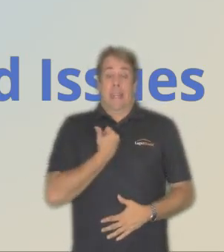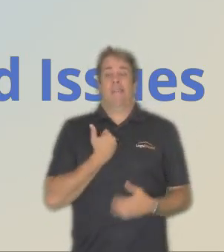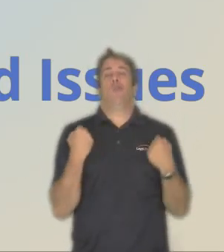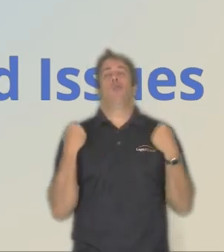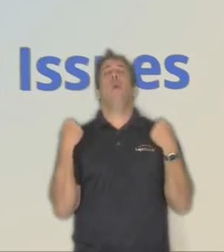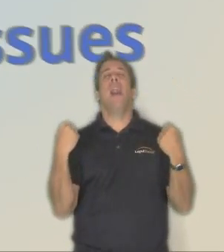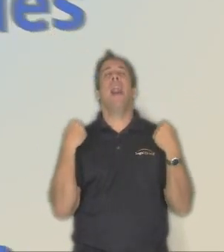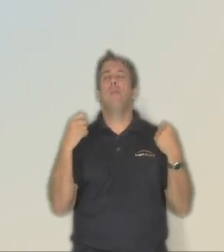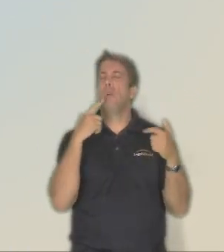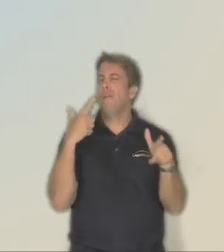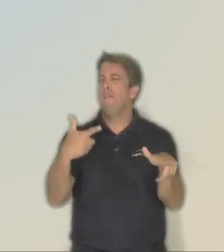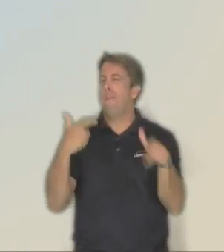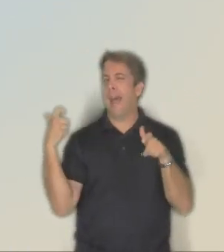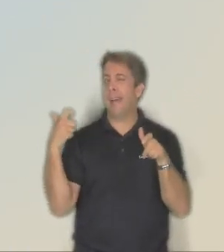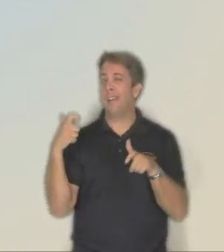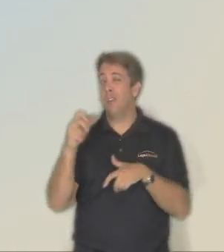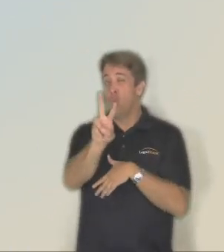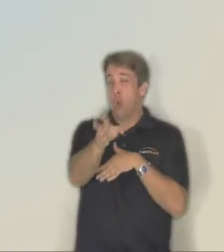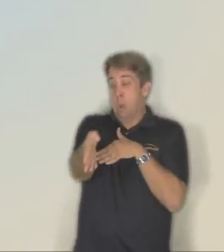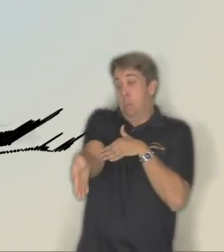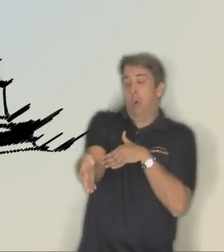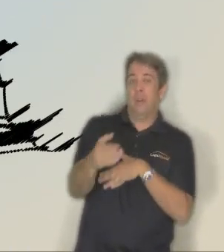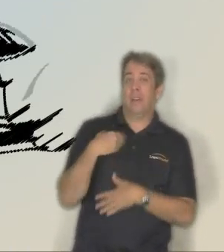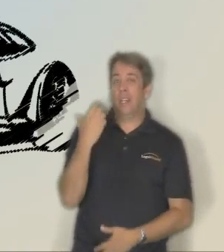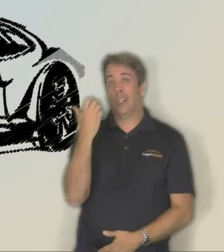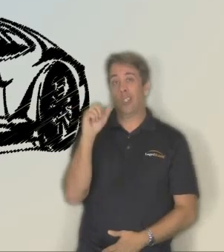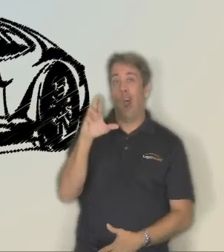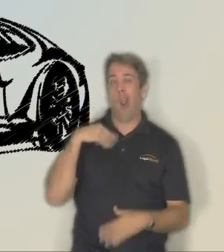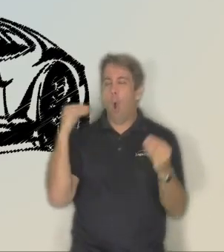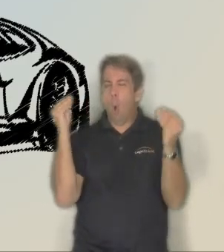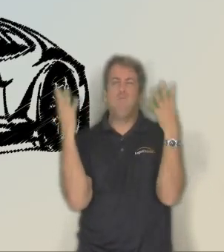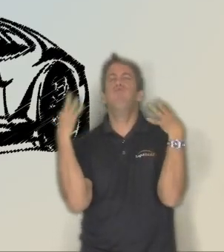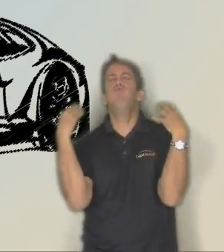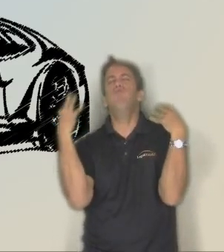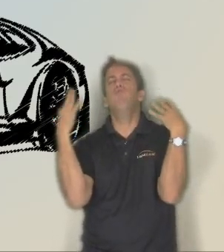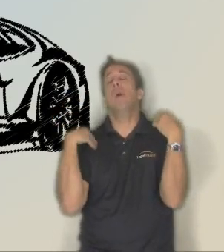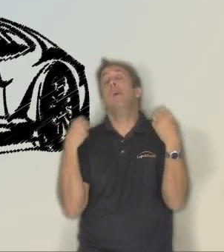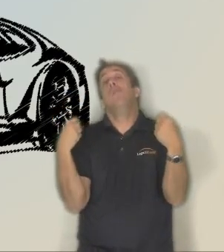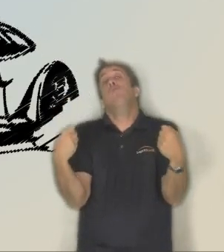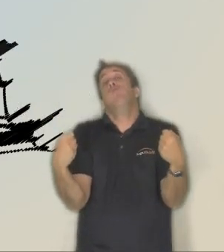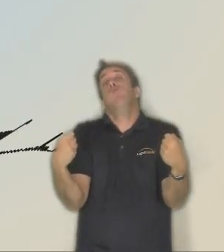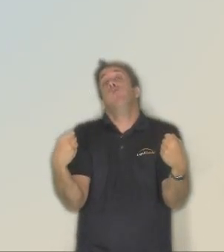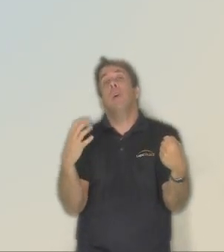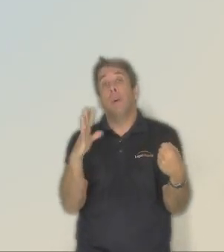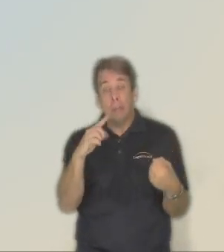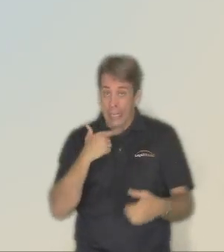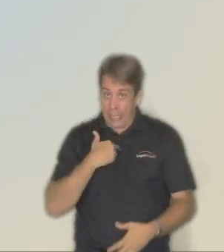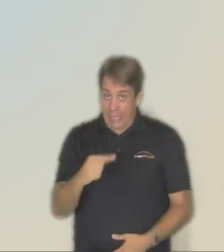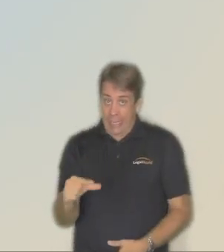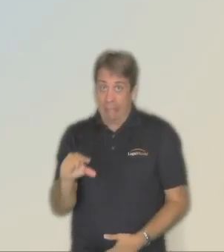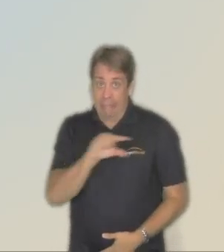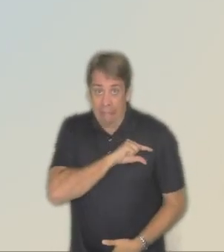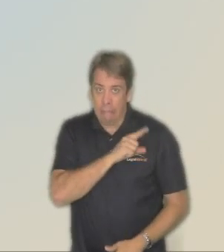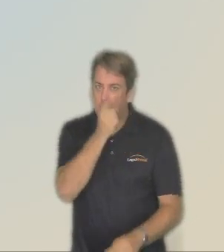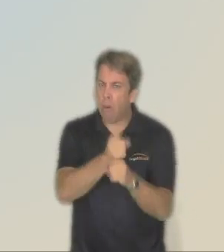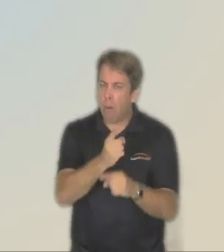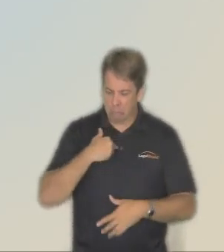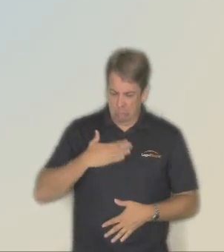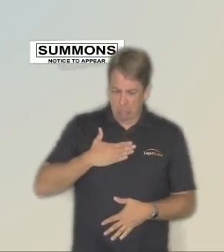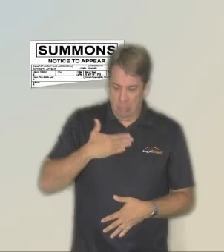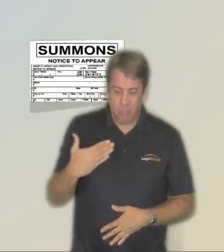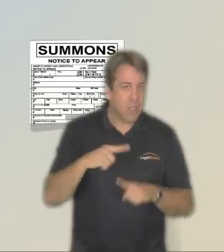I was driving through Yuma, Colorado, too fast late at night in a twin-turbo Audi. That was my excuse. Yes, I deserved the